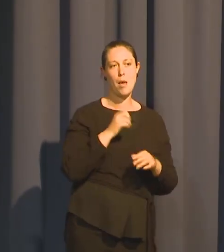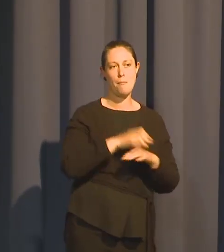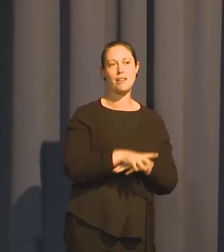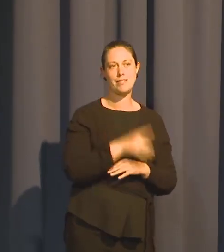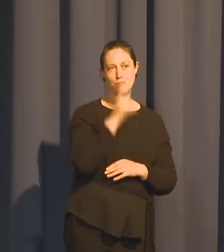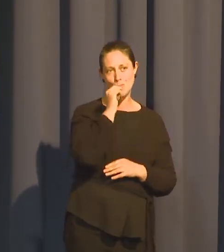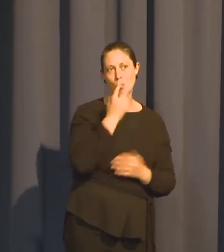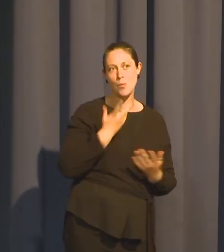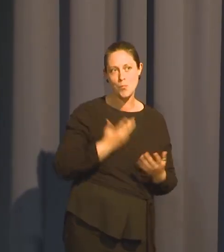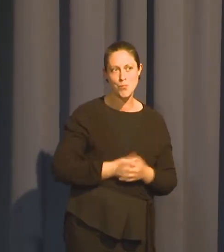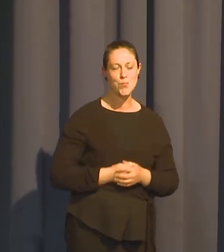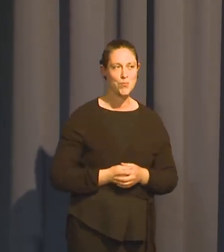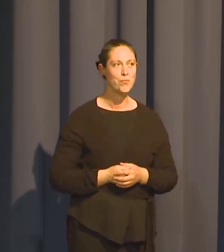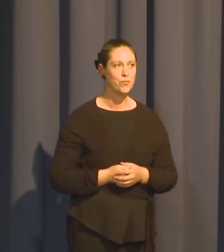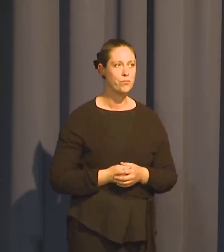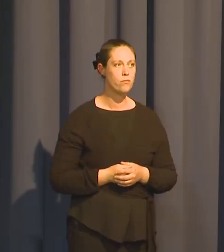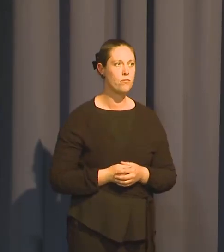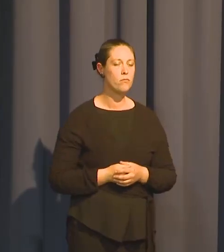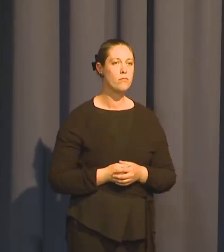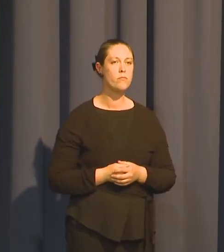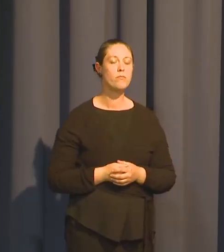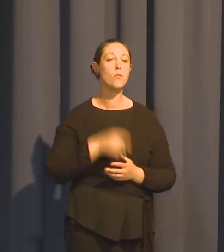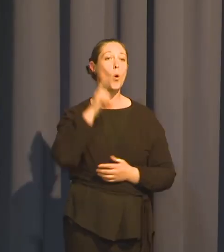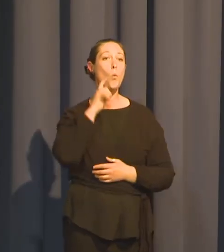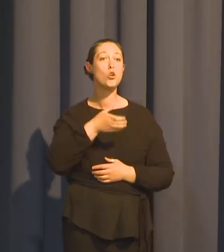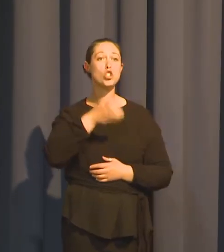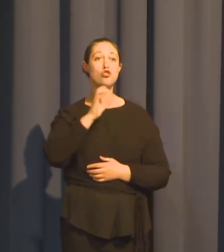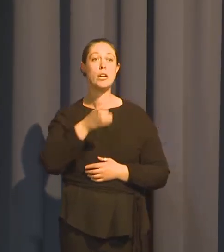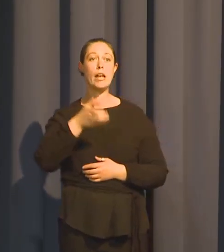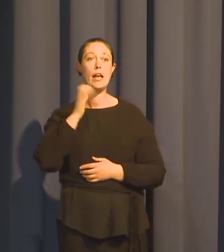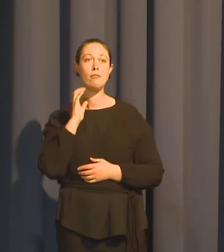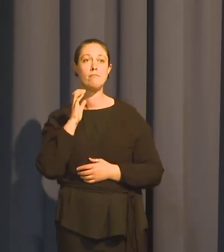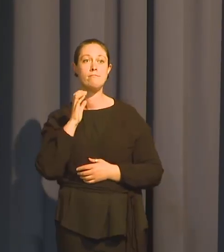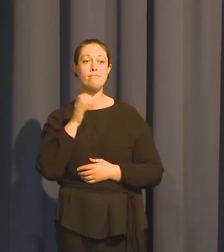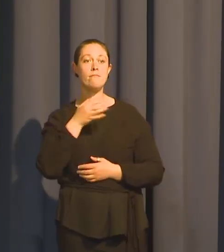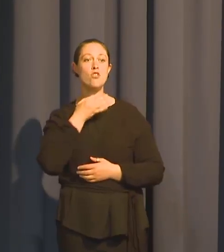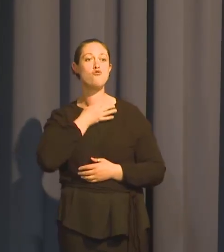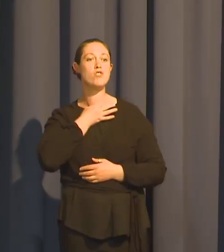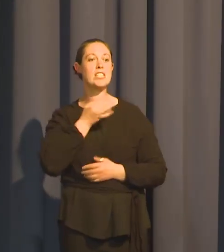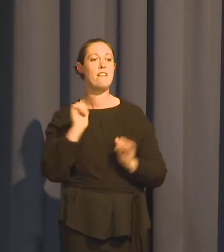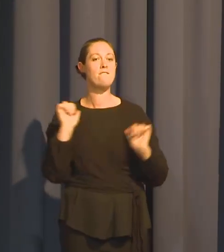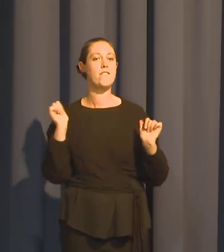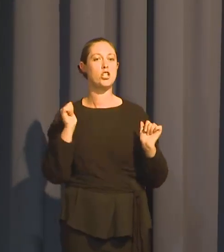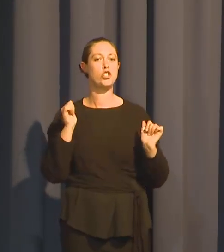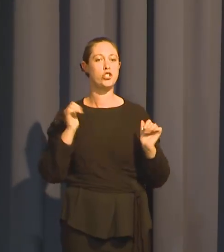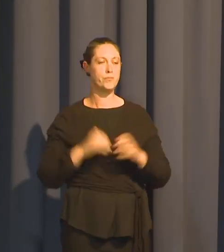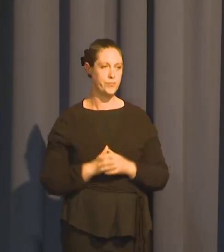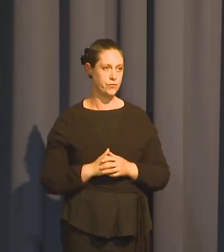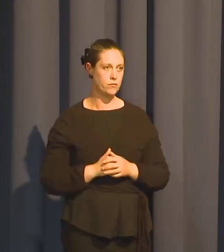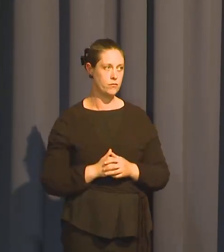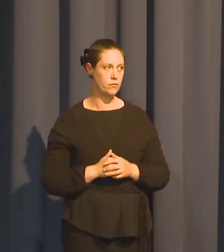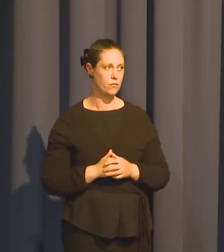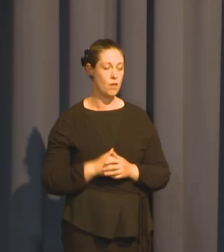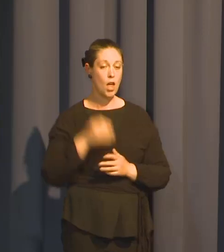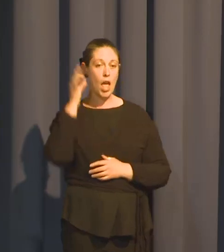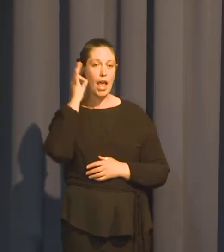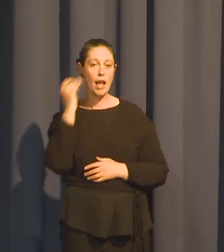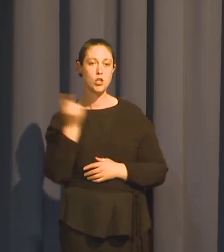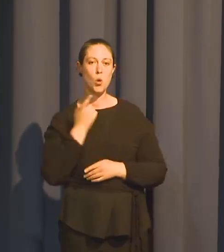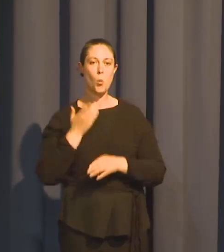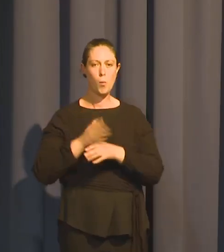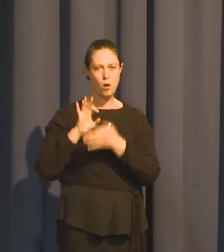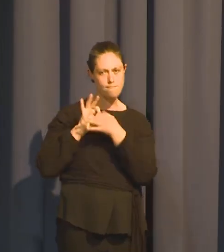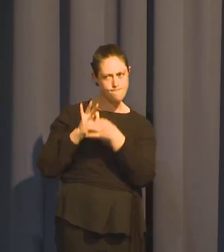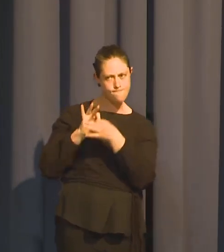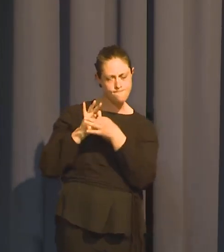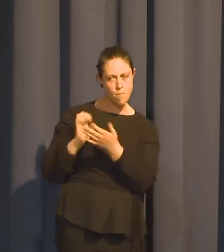So the risk of drinking the water has been stopped, and we are working very closely with the council to ensure